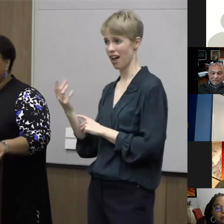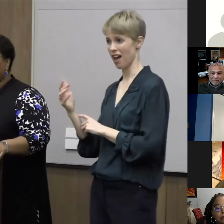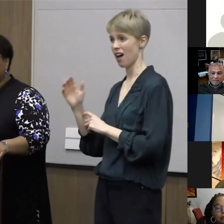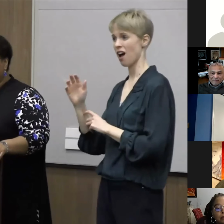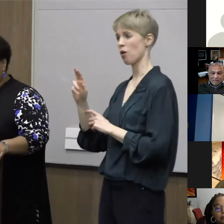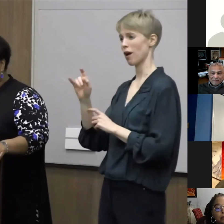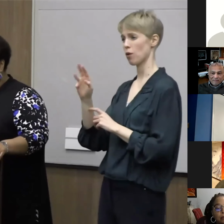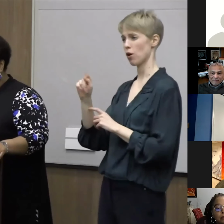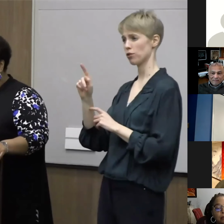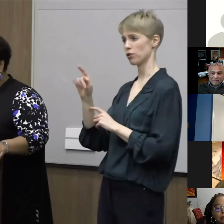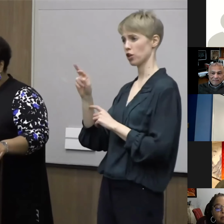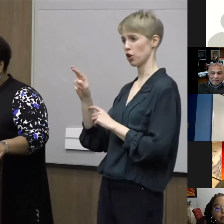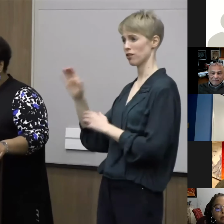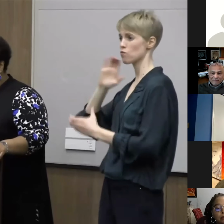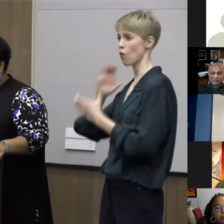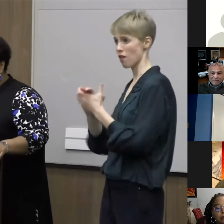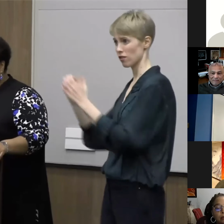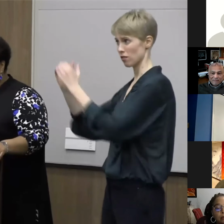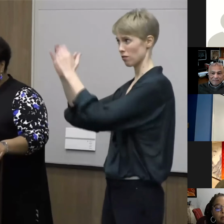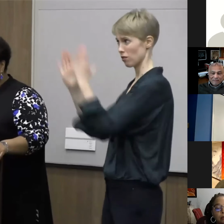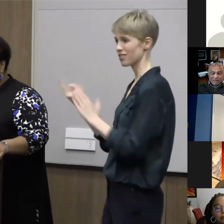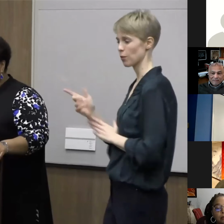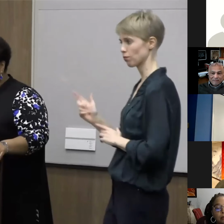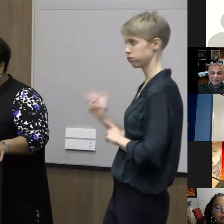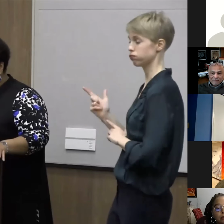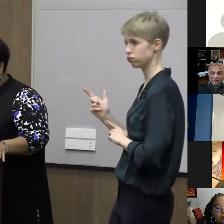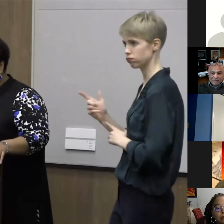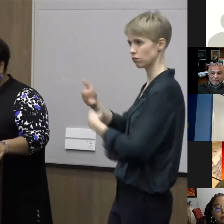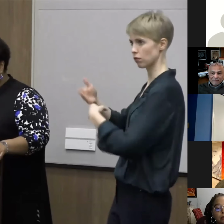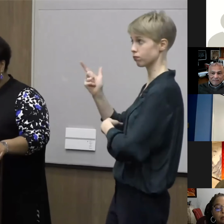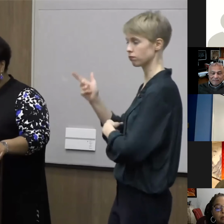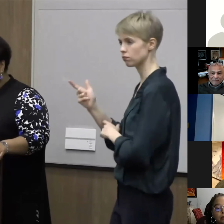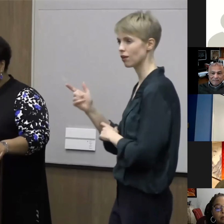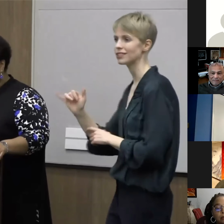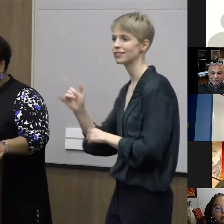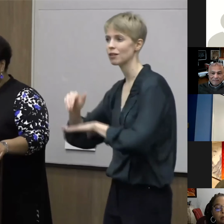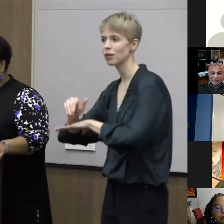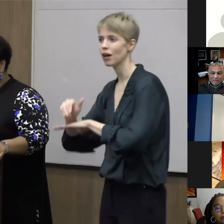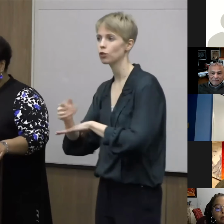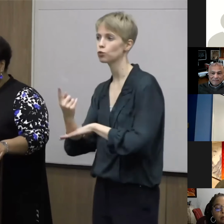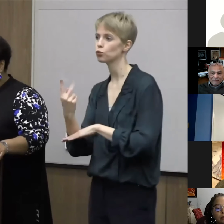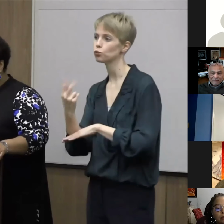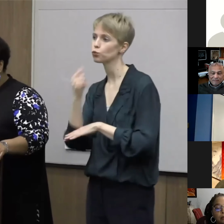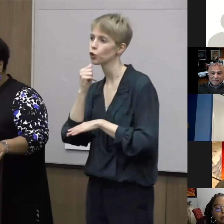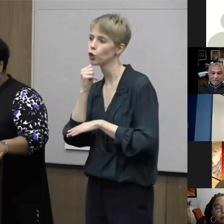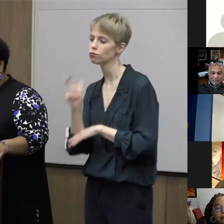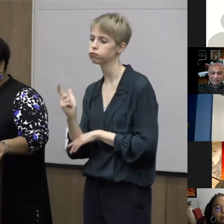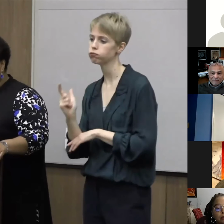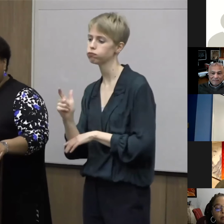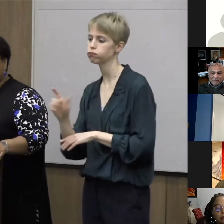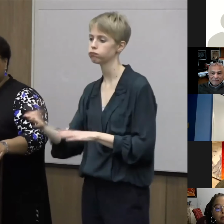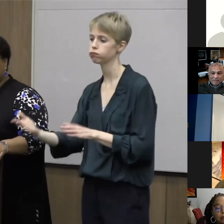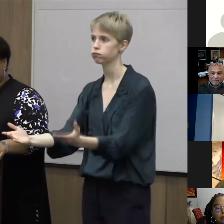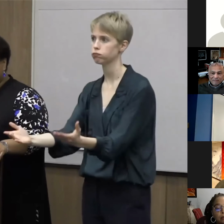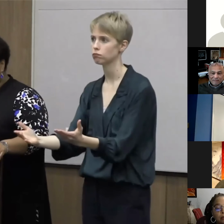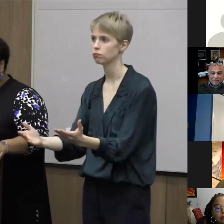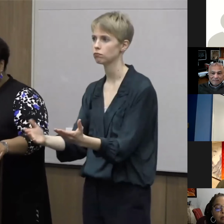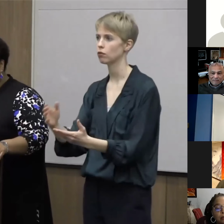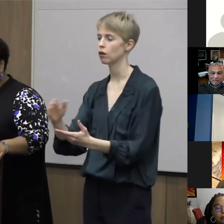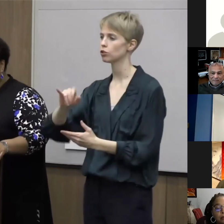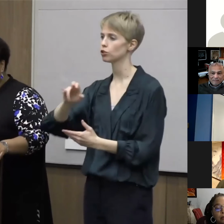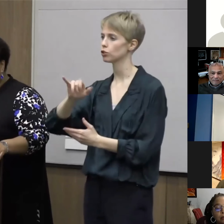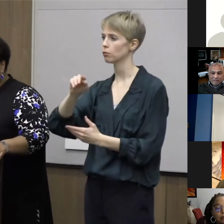Tucker for me. That same night, two girls were shot in Louisville, Mississippi, and Mr. Joe McDonald's house was shot in